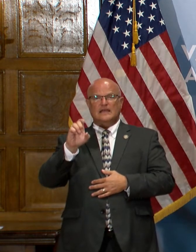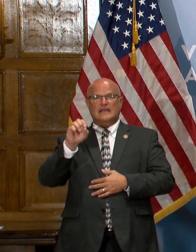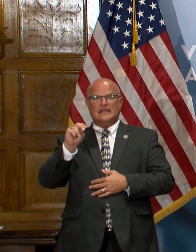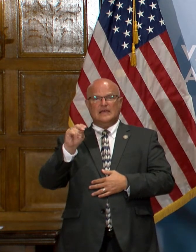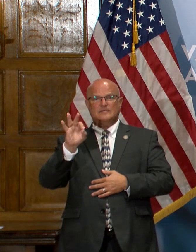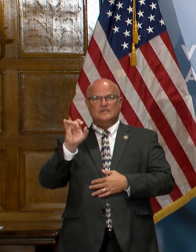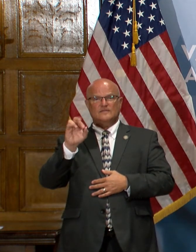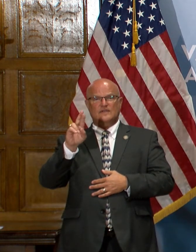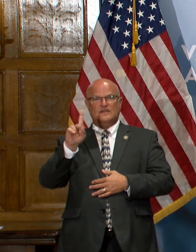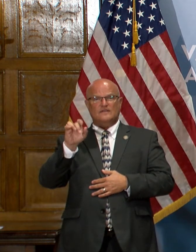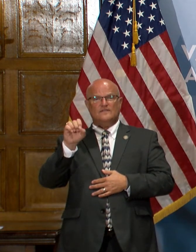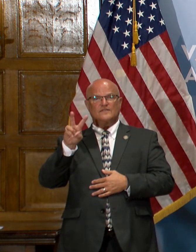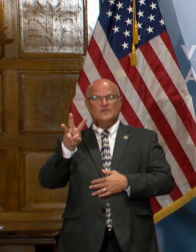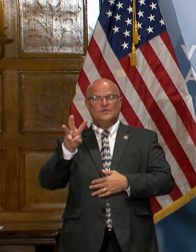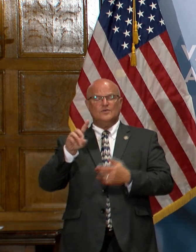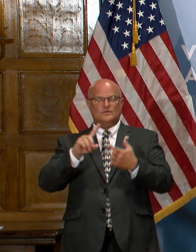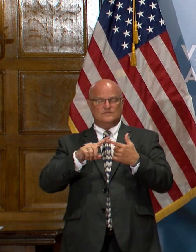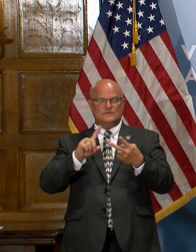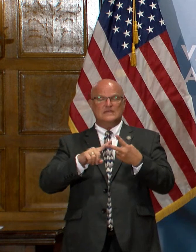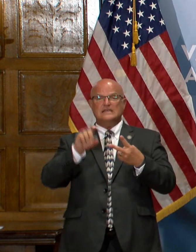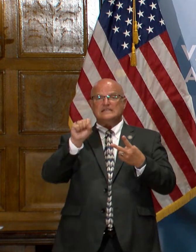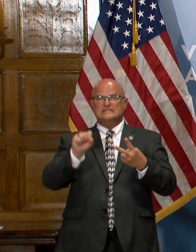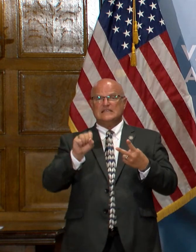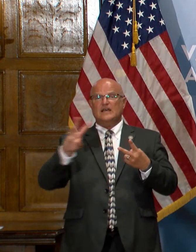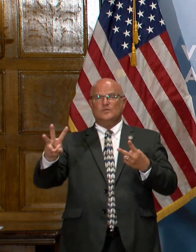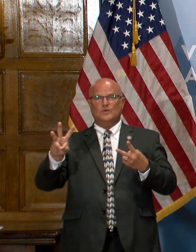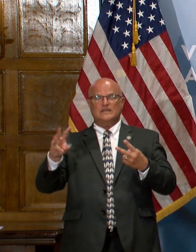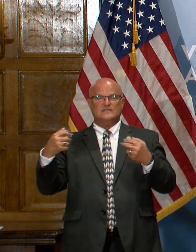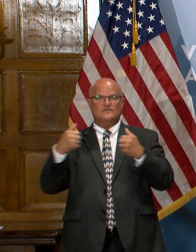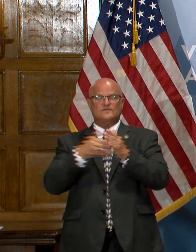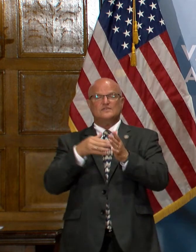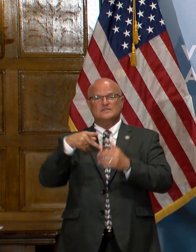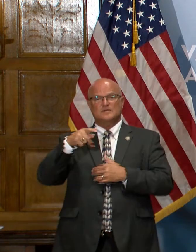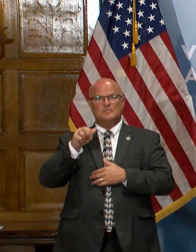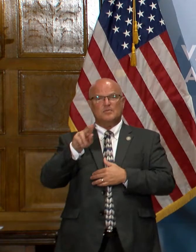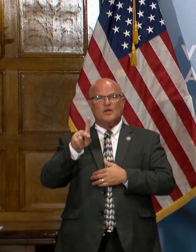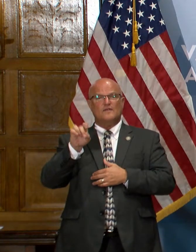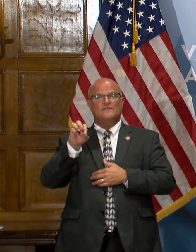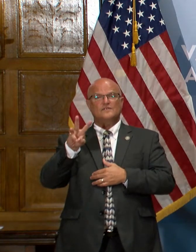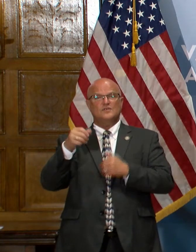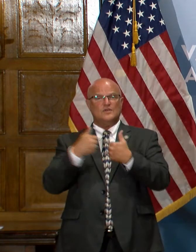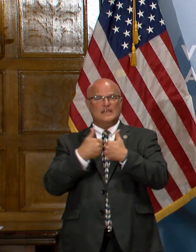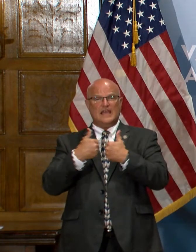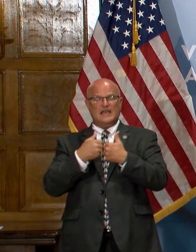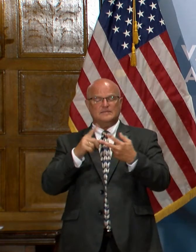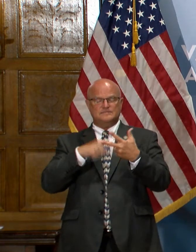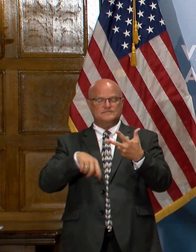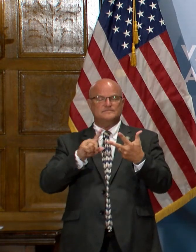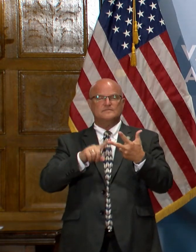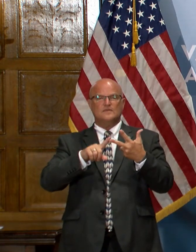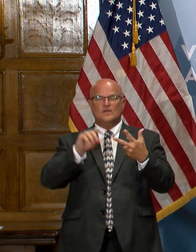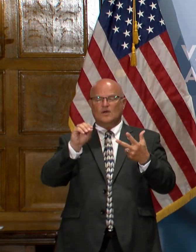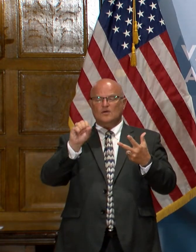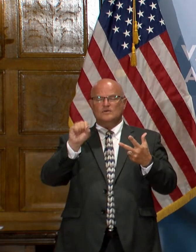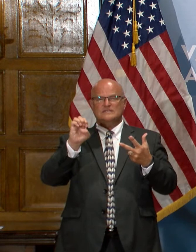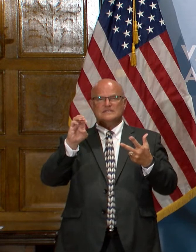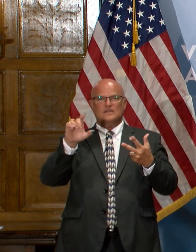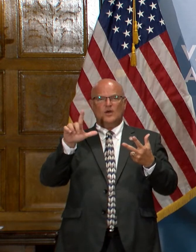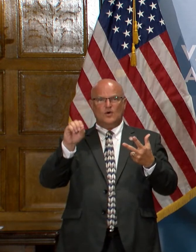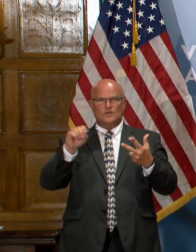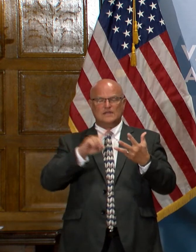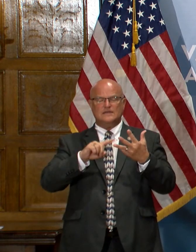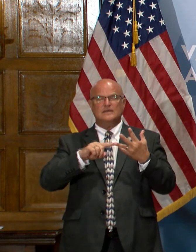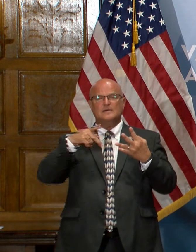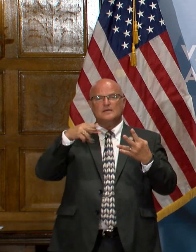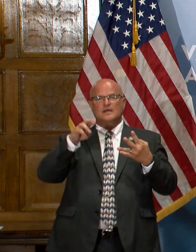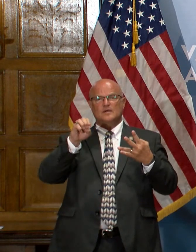here in Little Rock at the Southwest High School versus Parkview game. There'll be also in Osceola and Prescott, and just a few